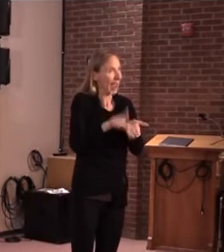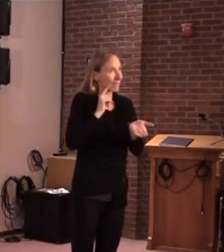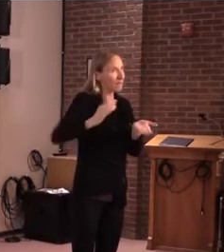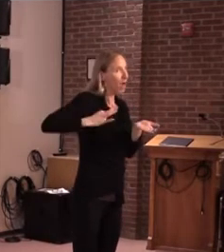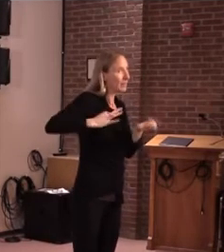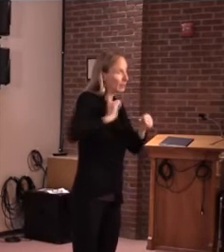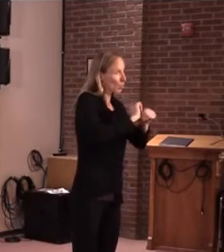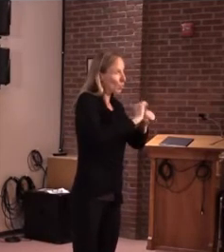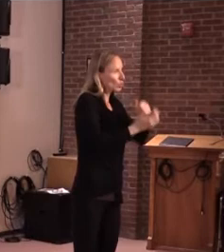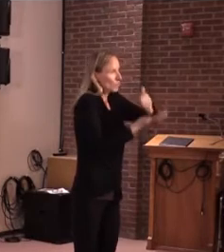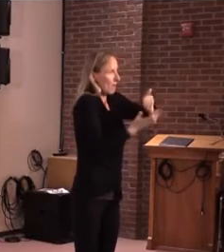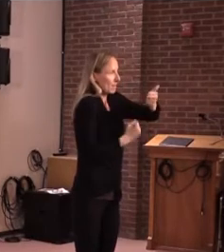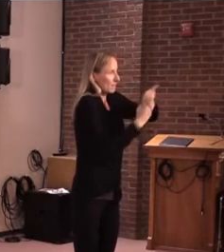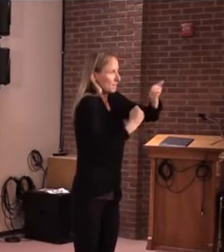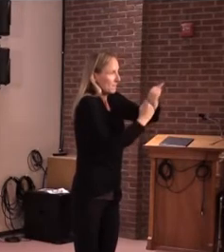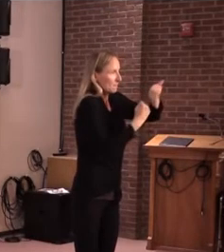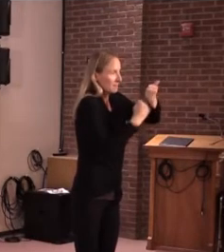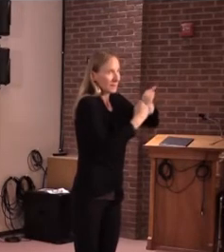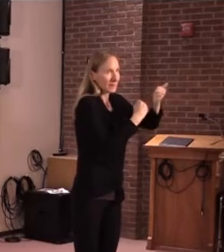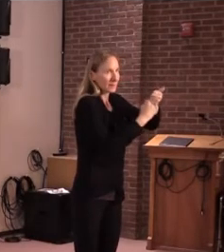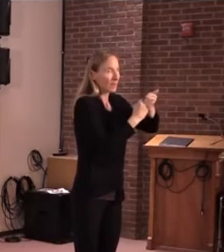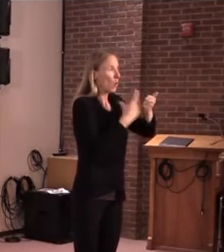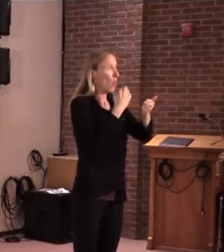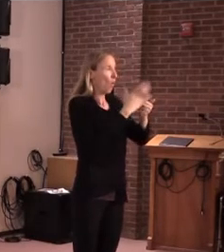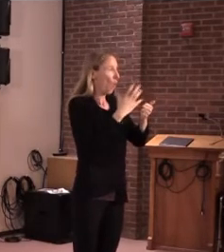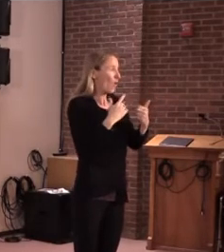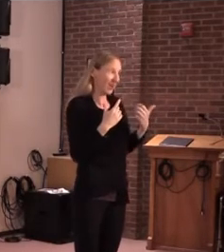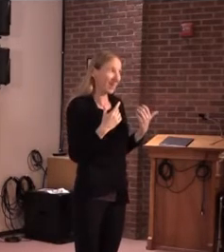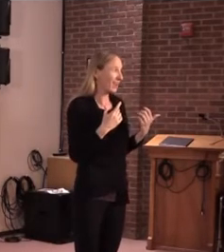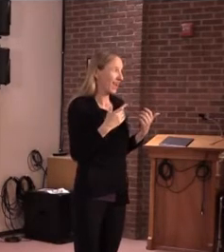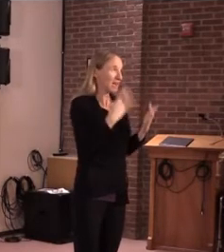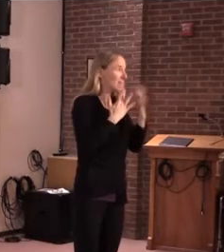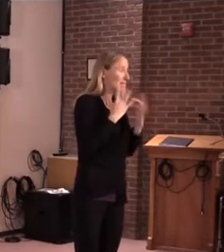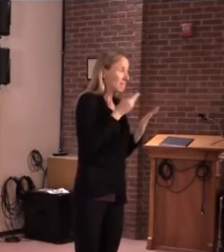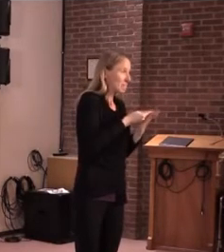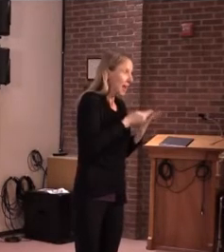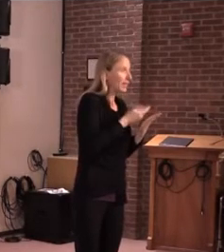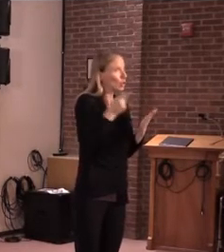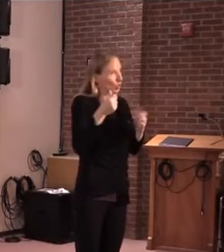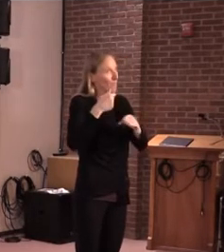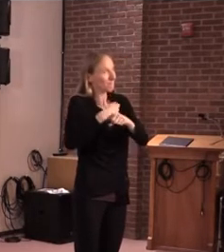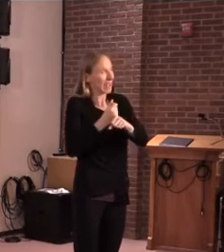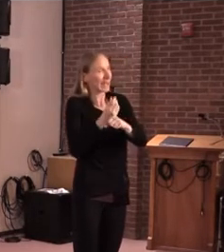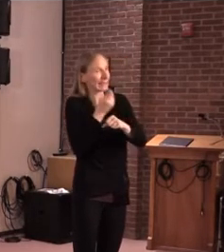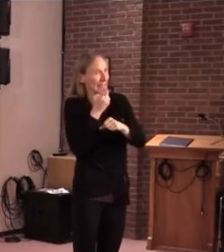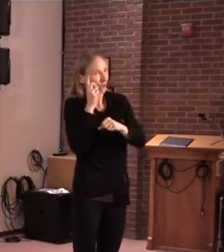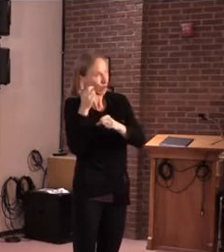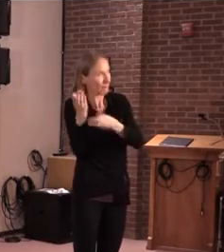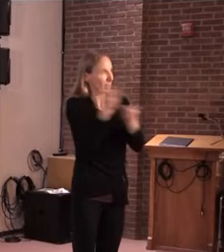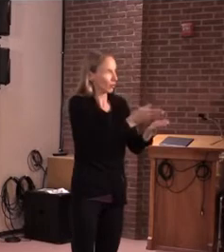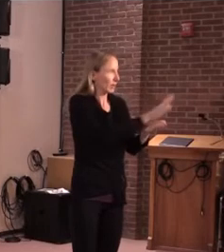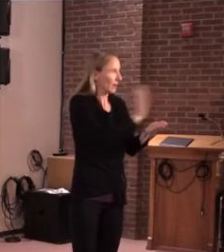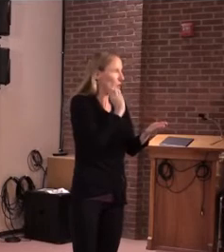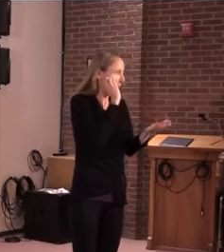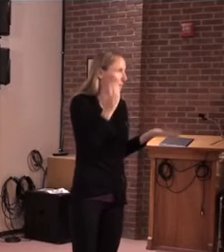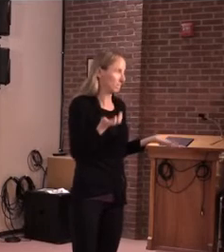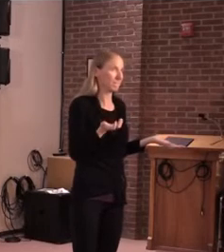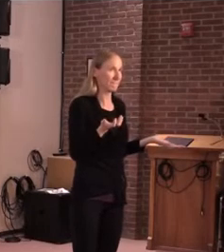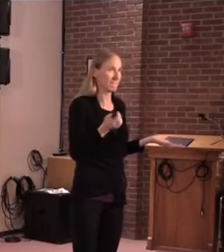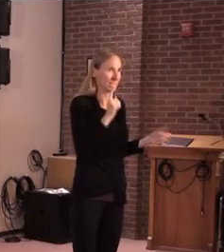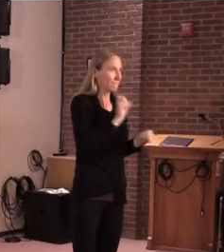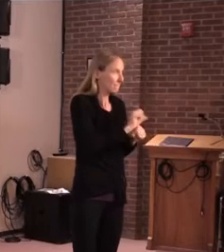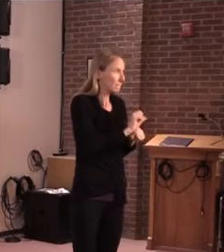that today's the day you bring a casserole over to the farmer to get him through the next day. So that's what we're up against, and that's what farmers are up